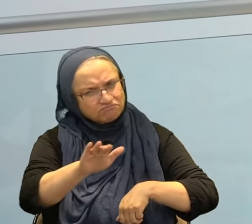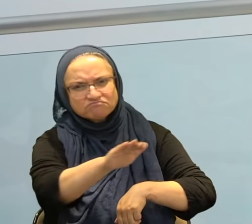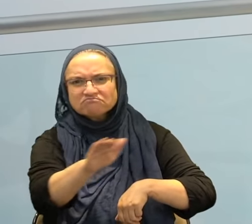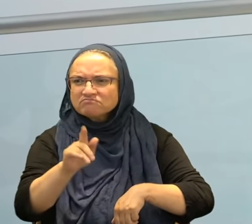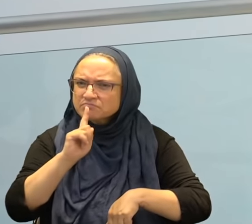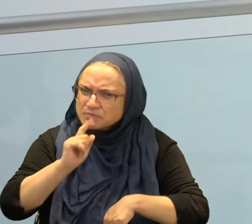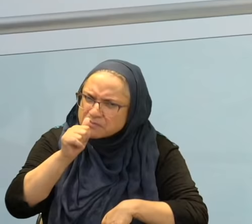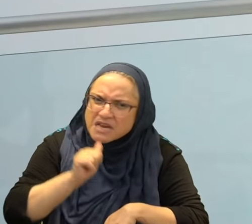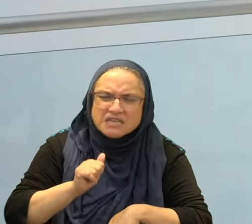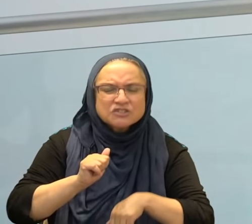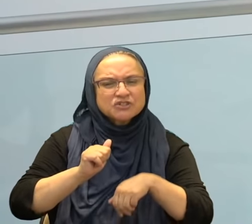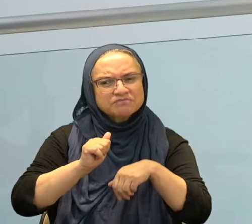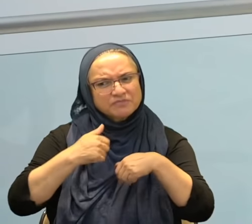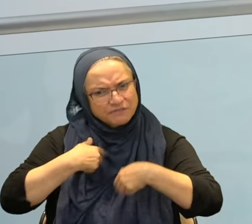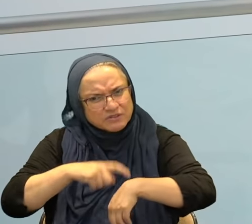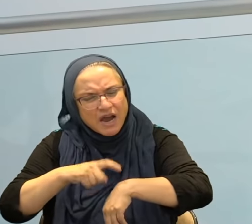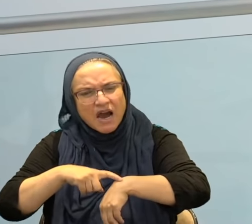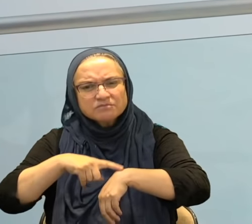you make it to paradise.